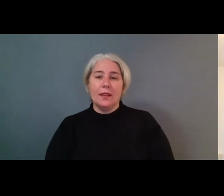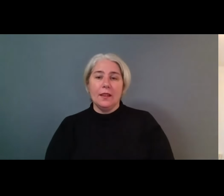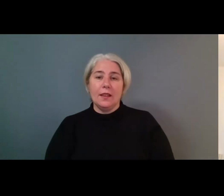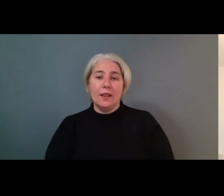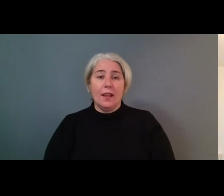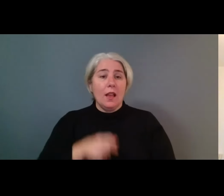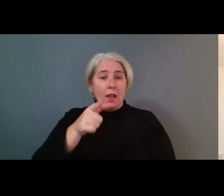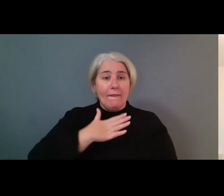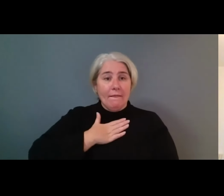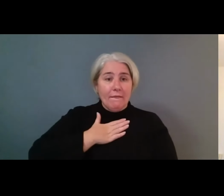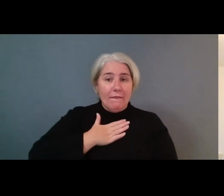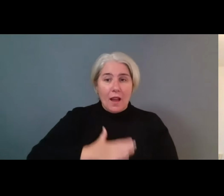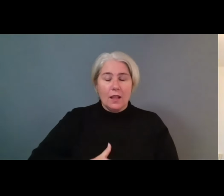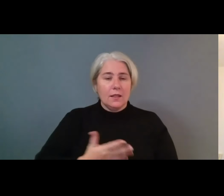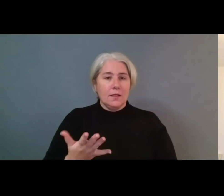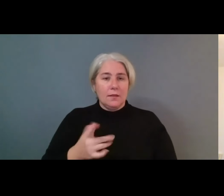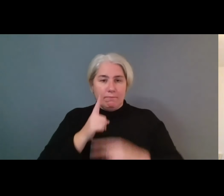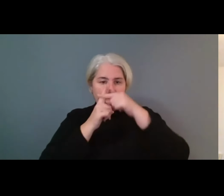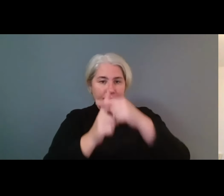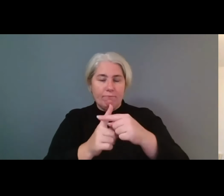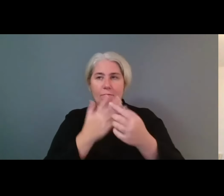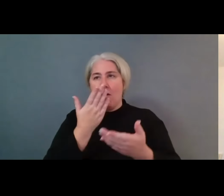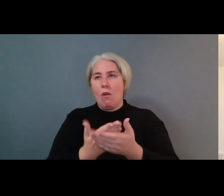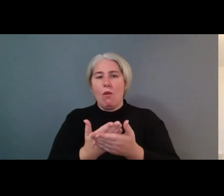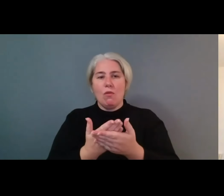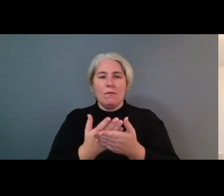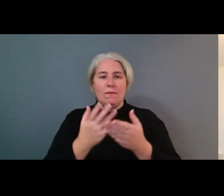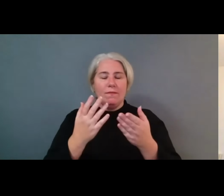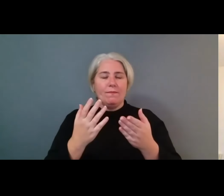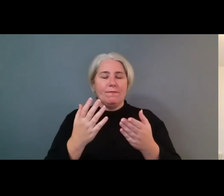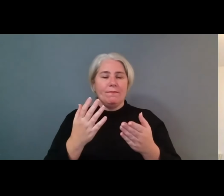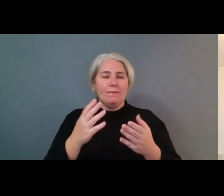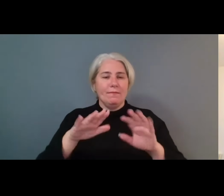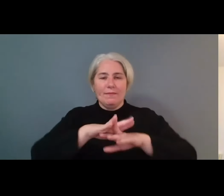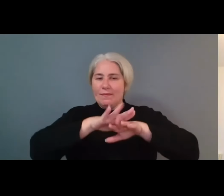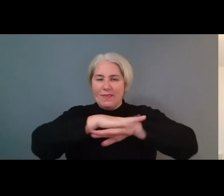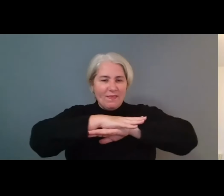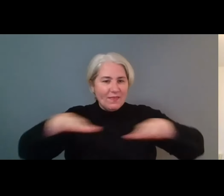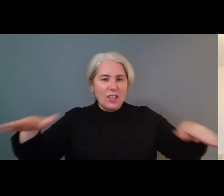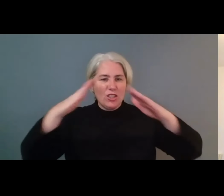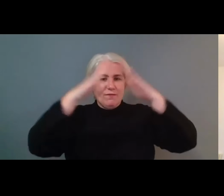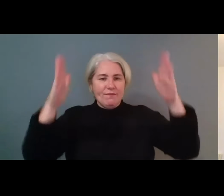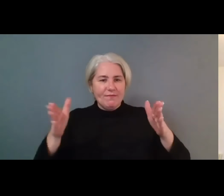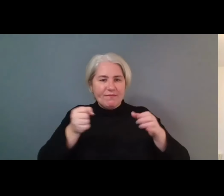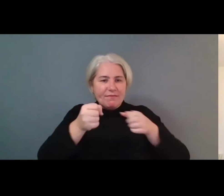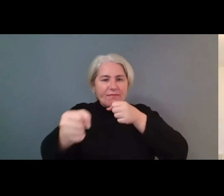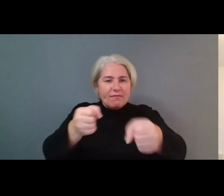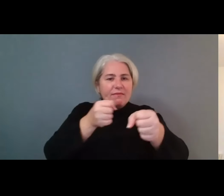pay a specific focus on deinstitutionalization, like we did with the COVID Disability Rights